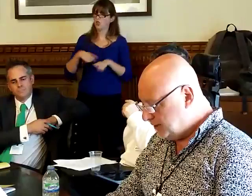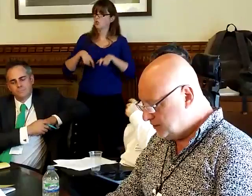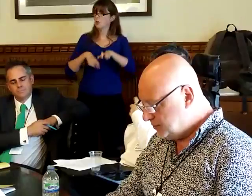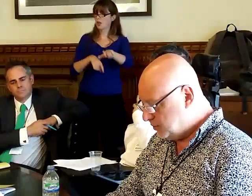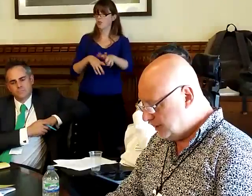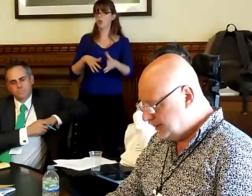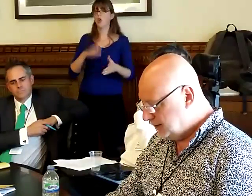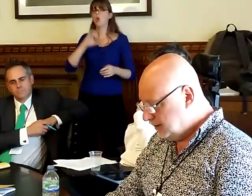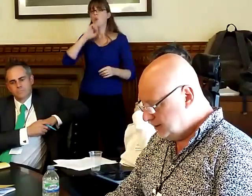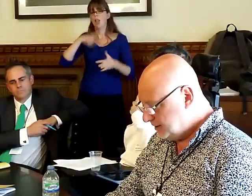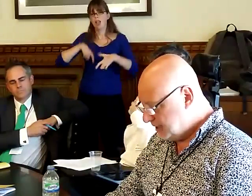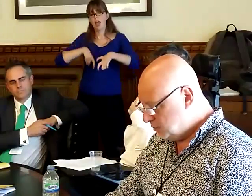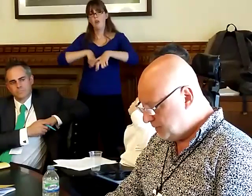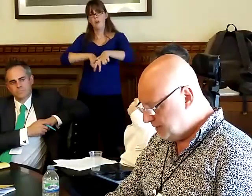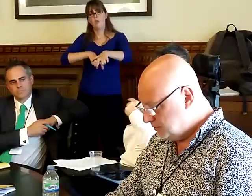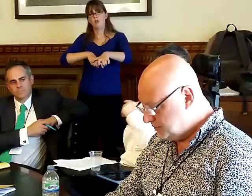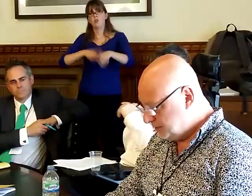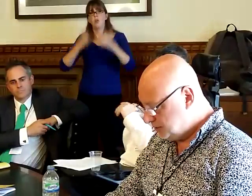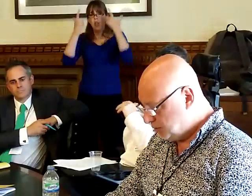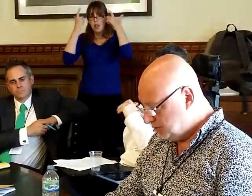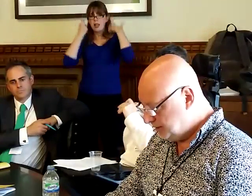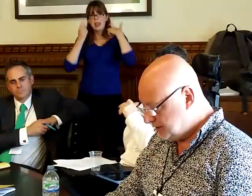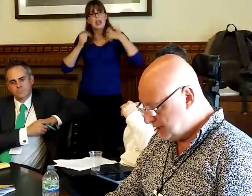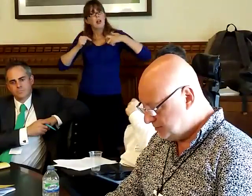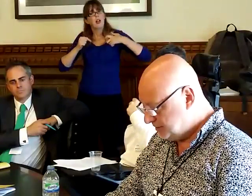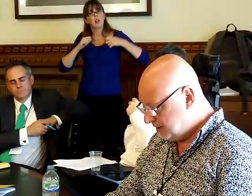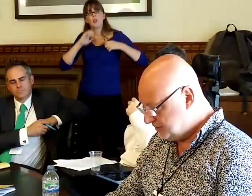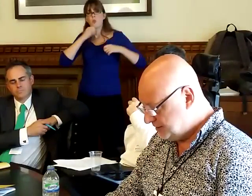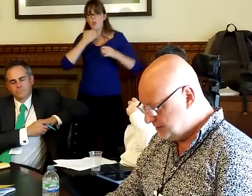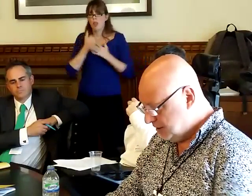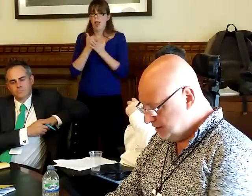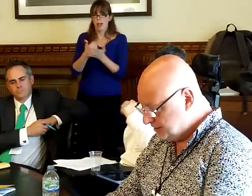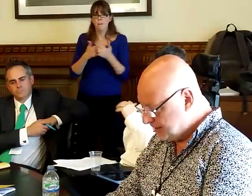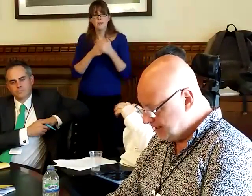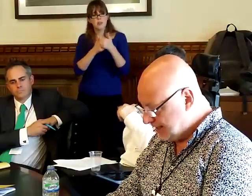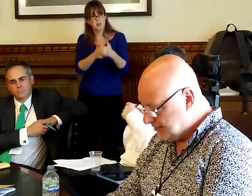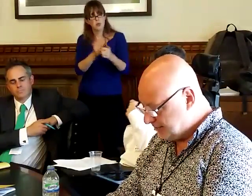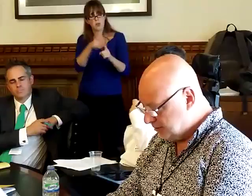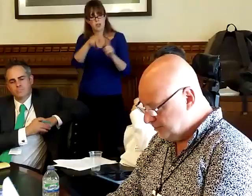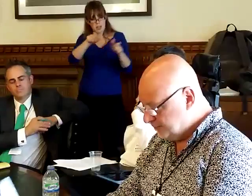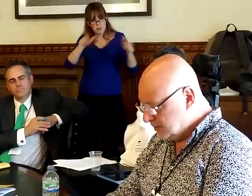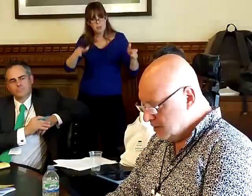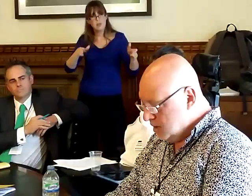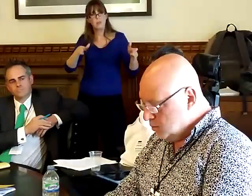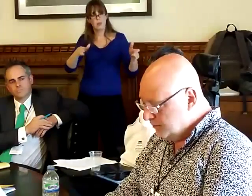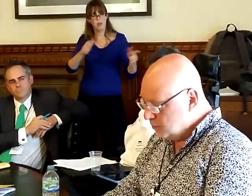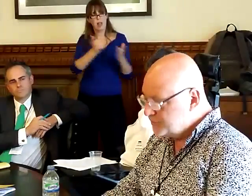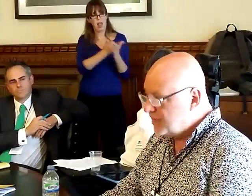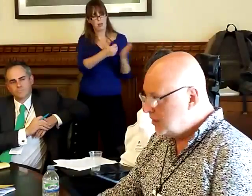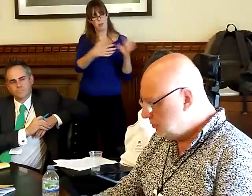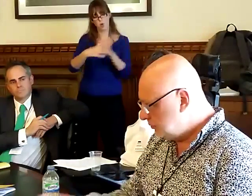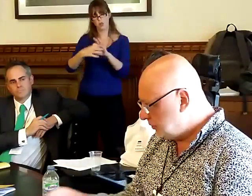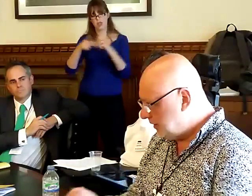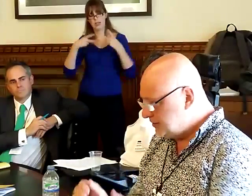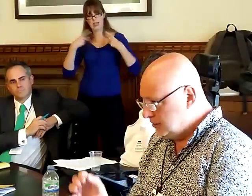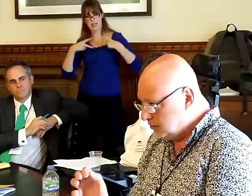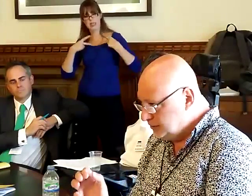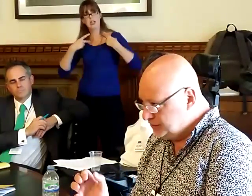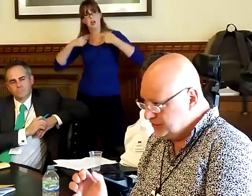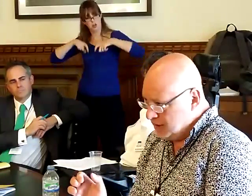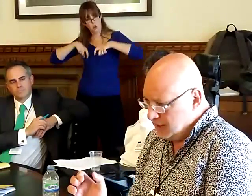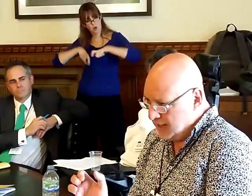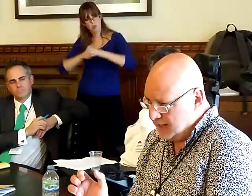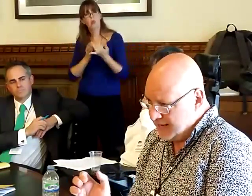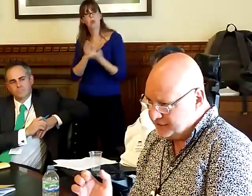and helping and supporting disabled people to put them in touch with solicitors to take that through. We're also trying